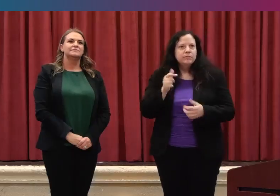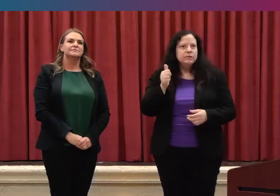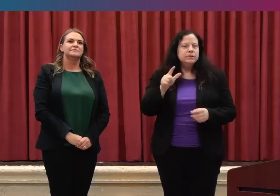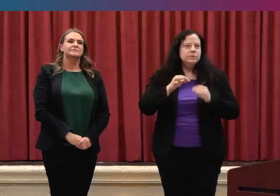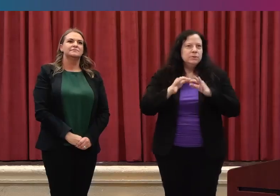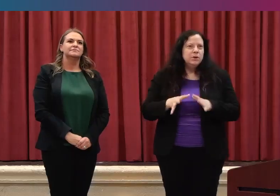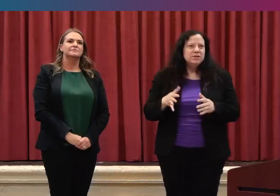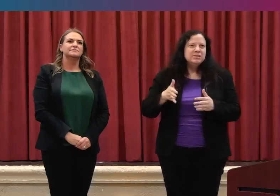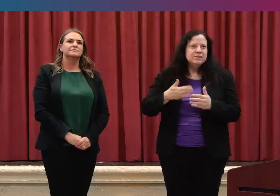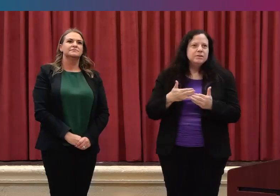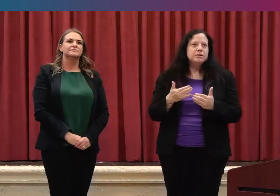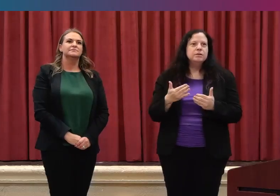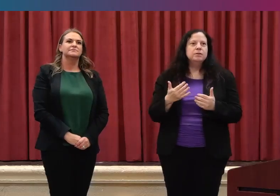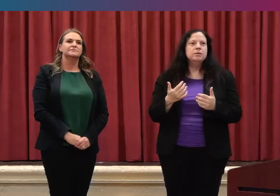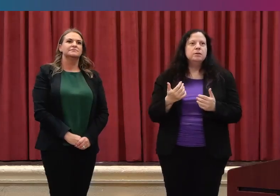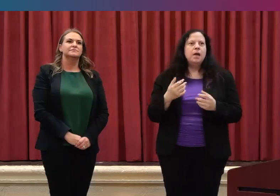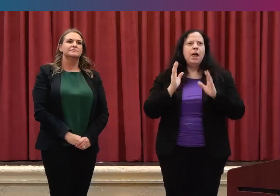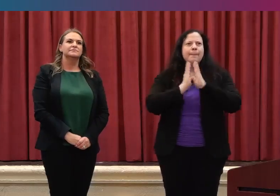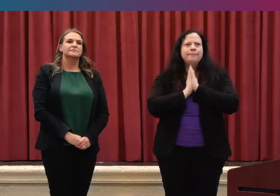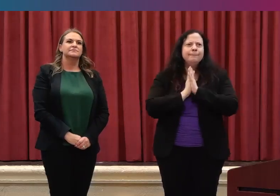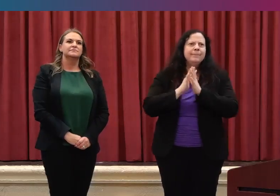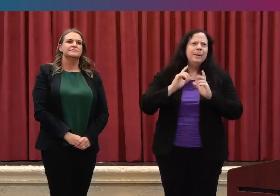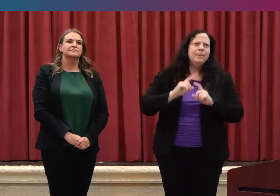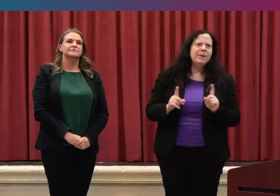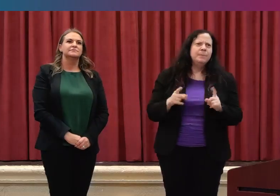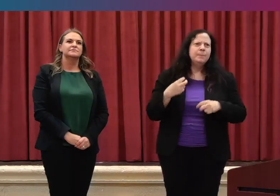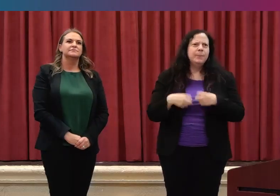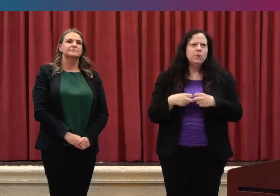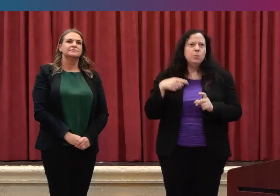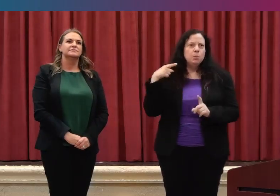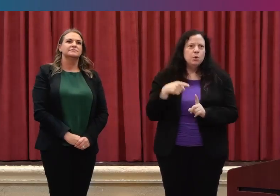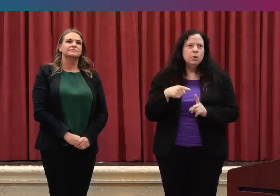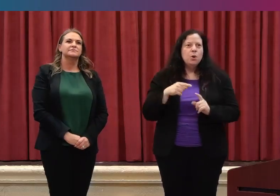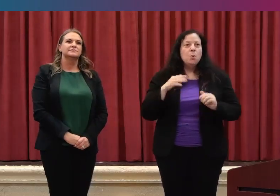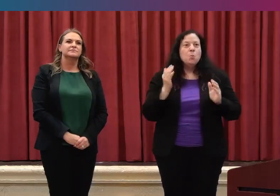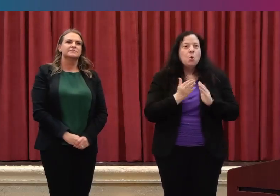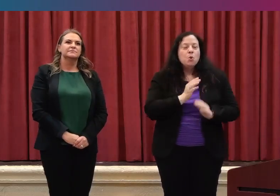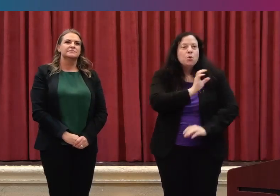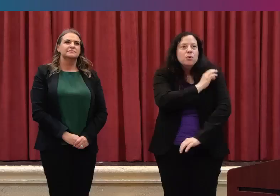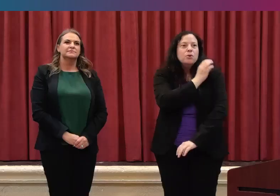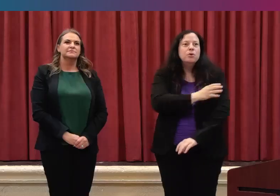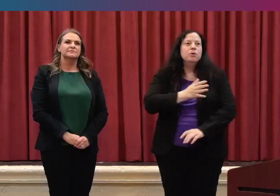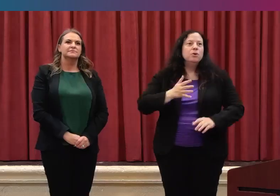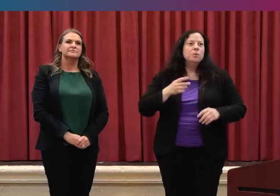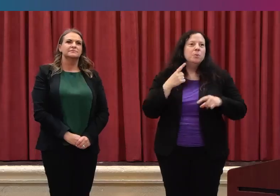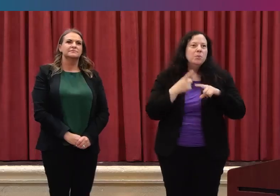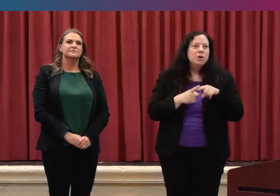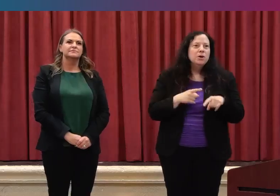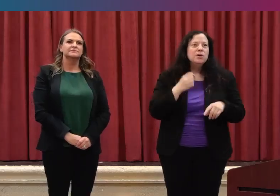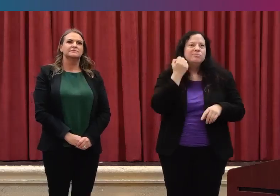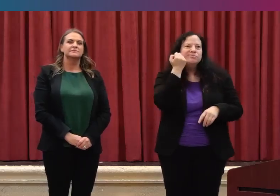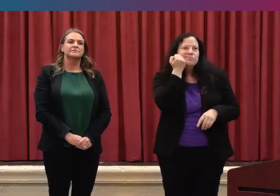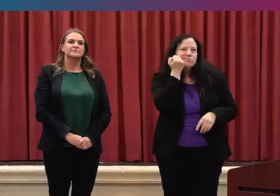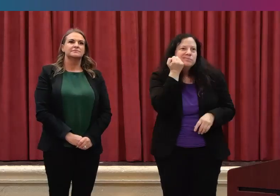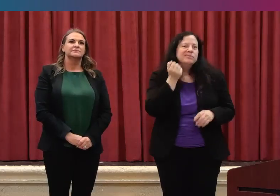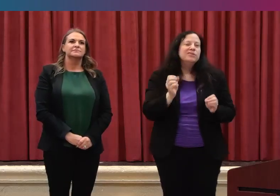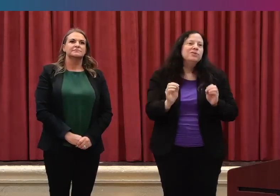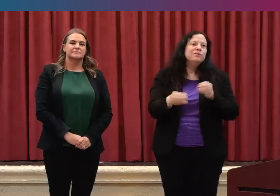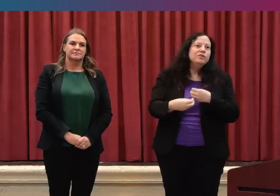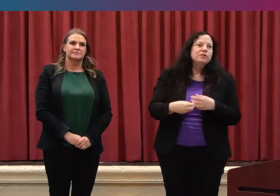an interpreter, getting an interpreter matched for your situation. The problem is small clinics, small doctor's office, like dental